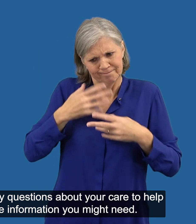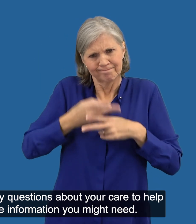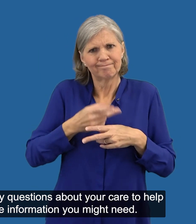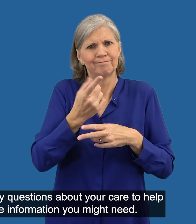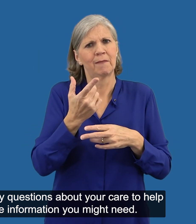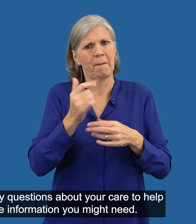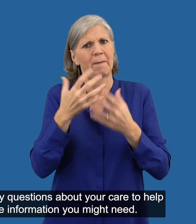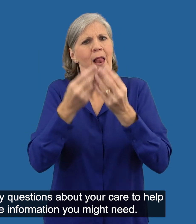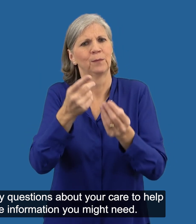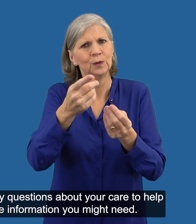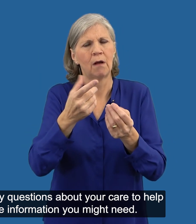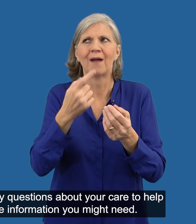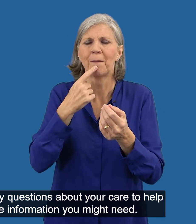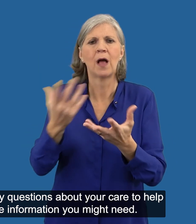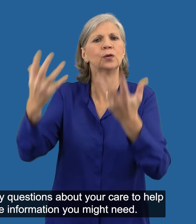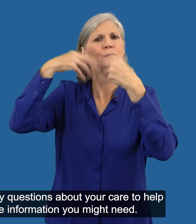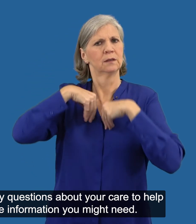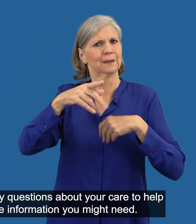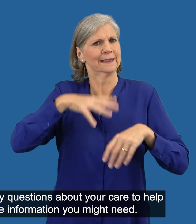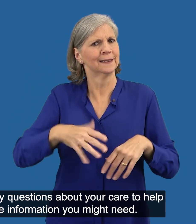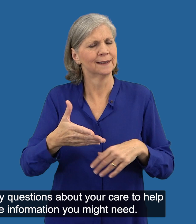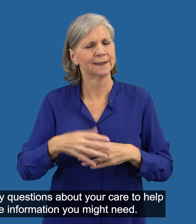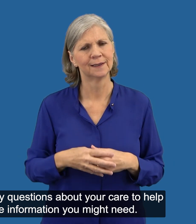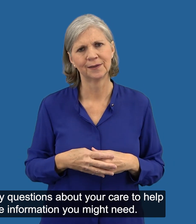okay to ask any questions about your care to help you get the information you might need.